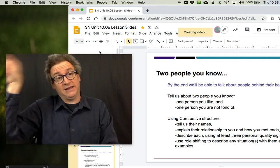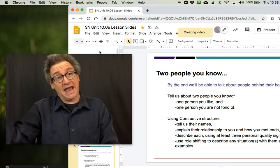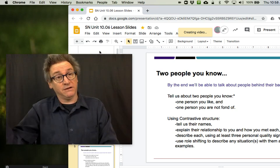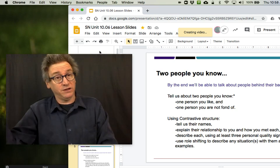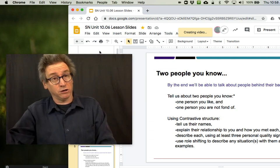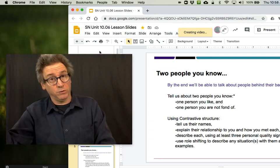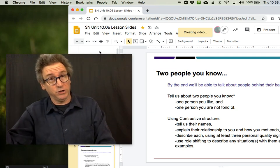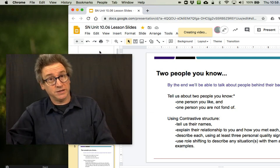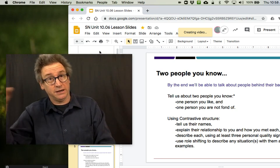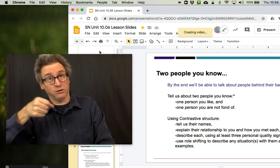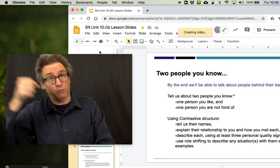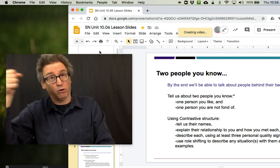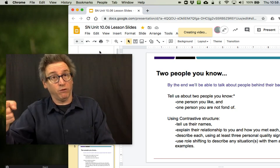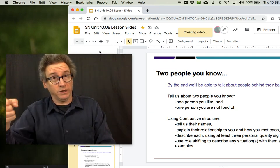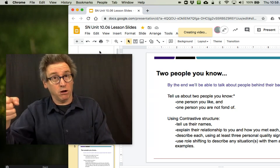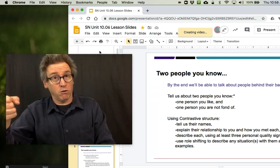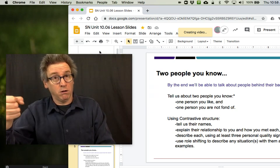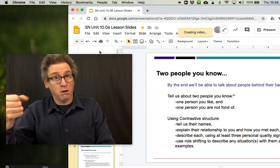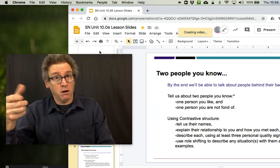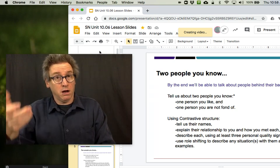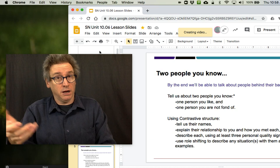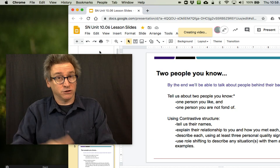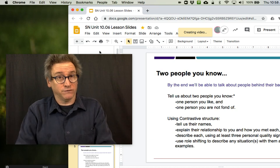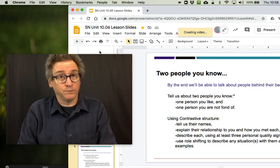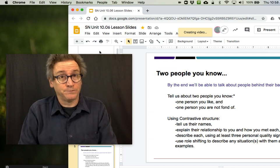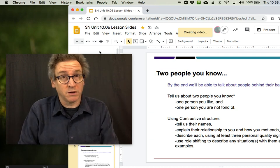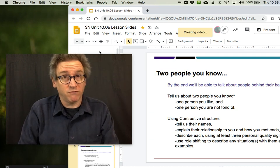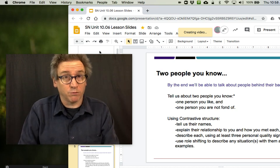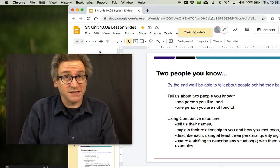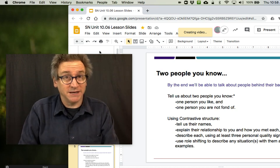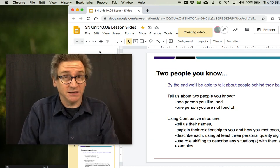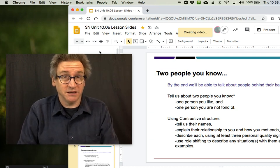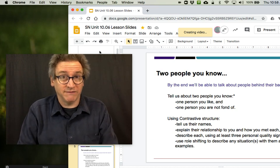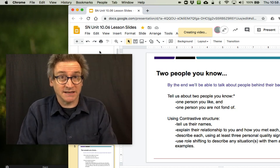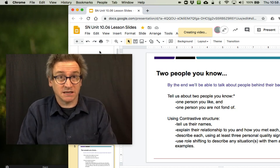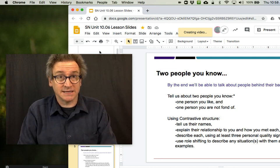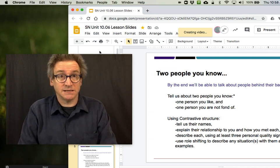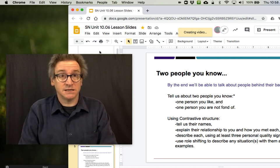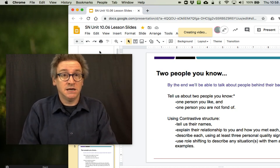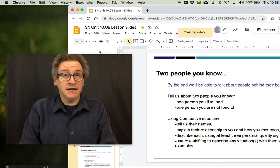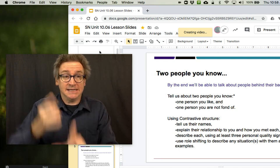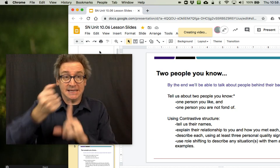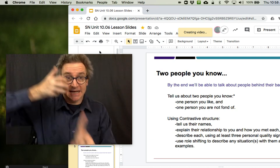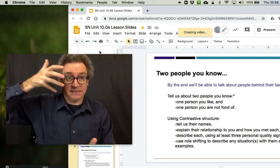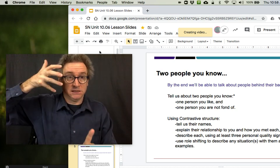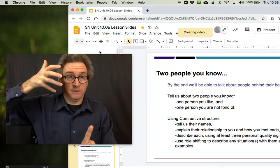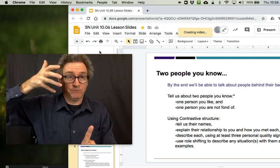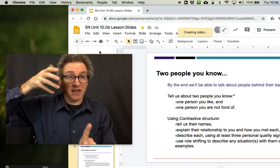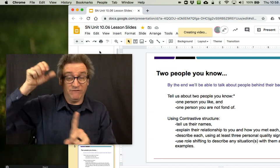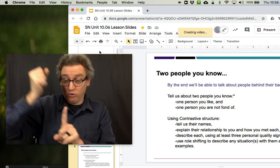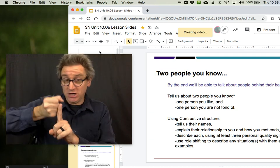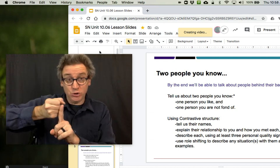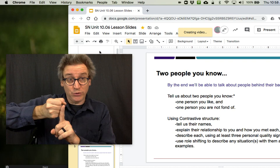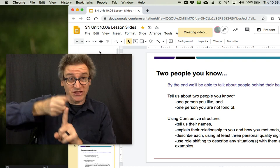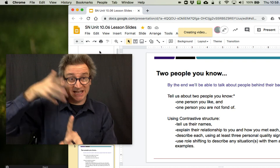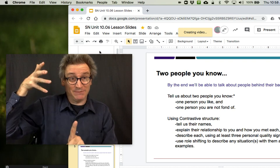at the end of the year when you take the portfolio interview for placement into the advanced classes. Is this. If